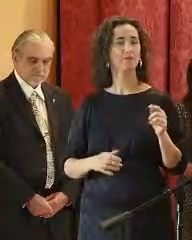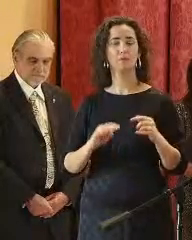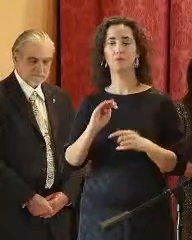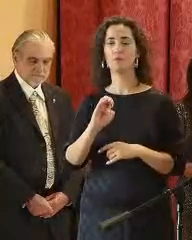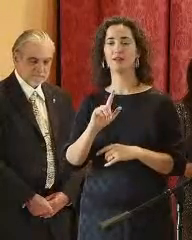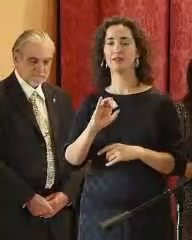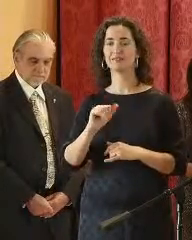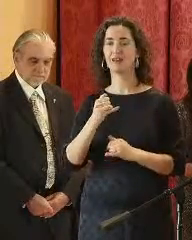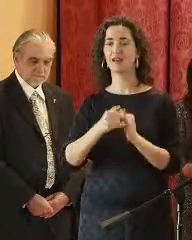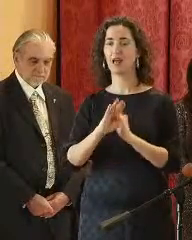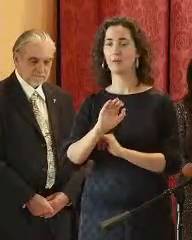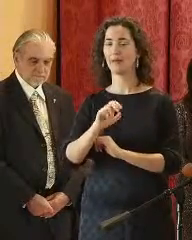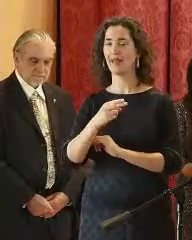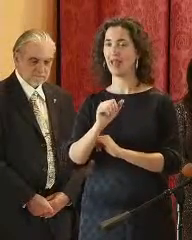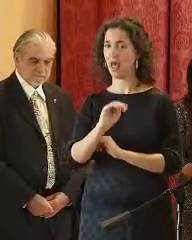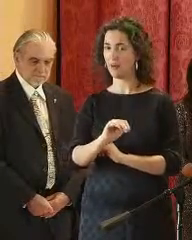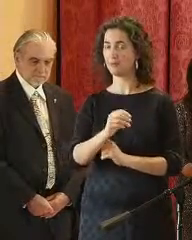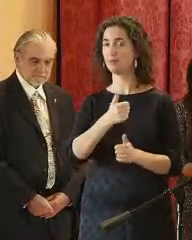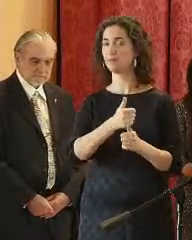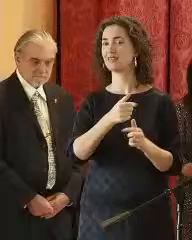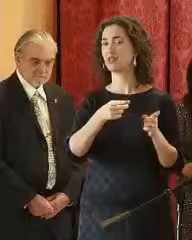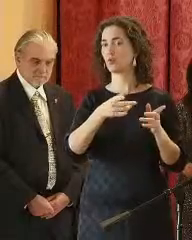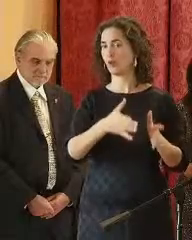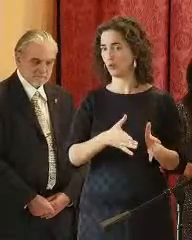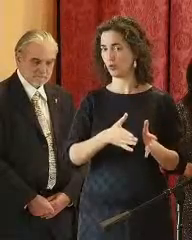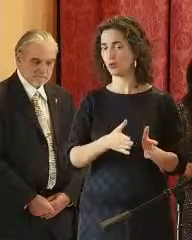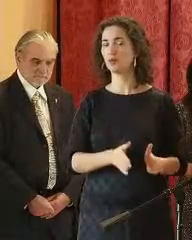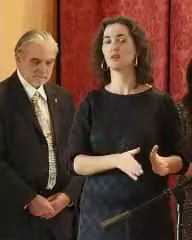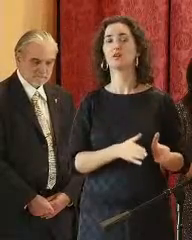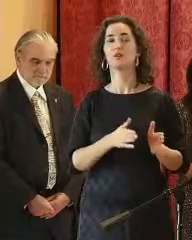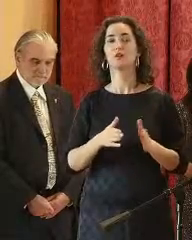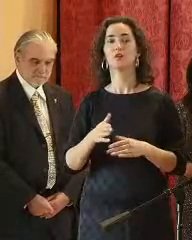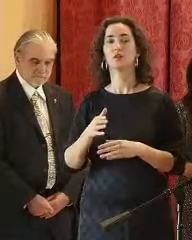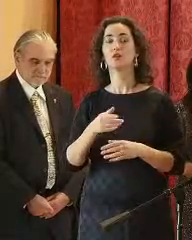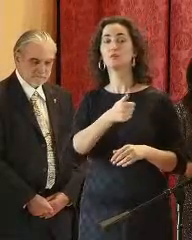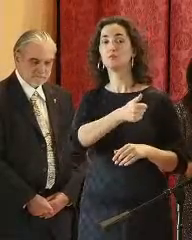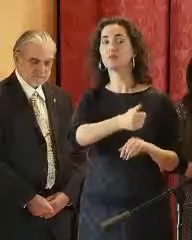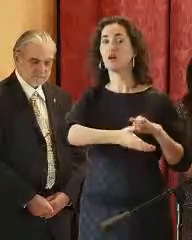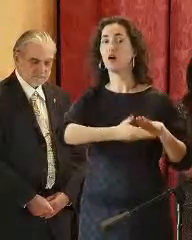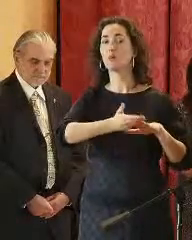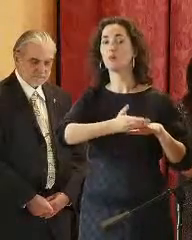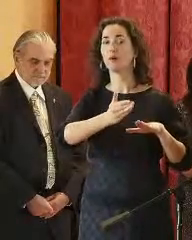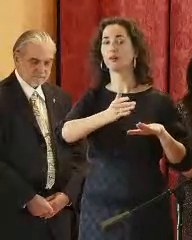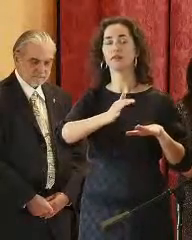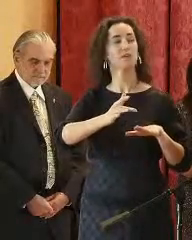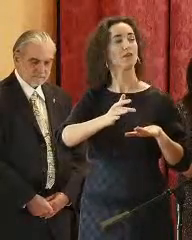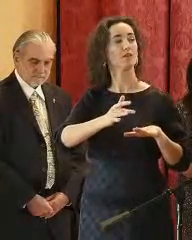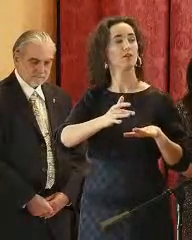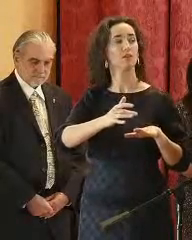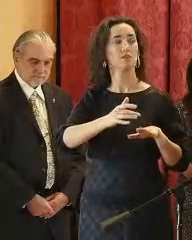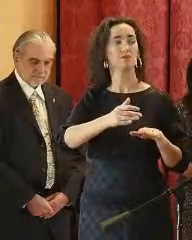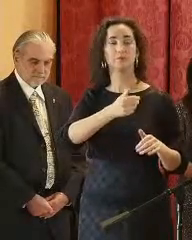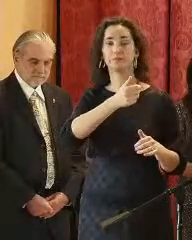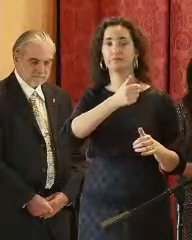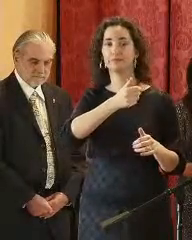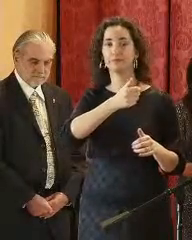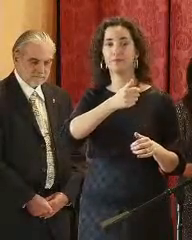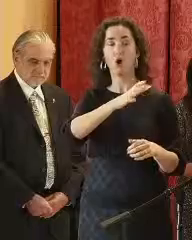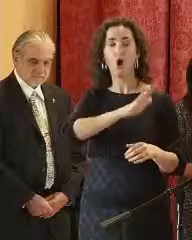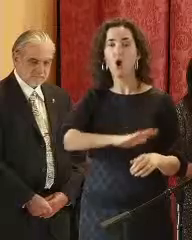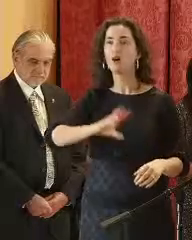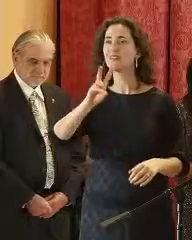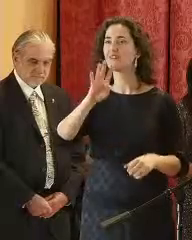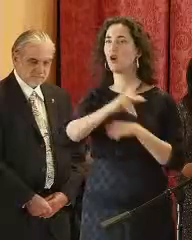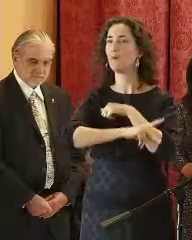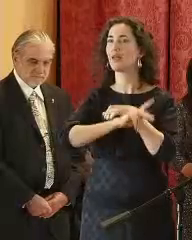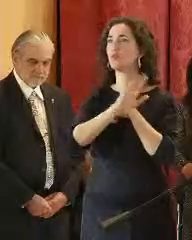Melissa Baham, who is the director of LRS. She operates in every one of the 64